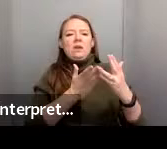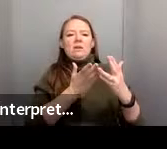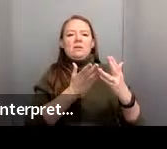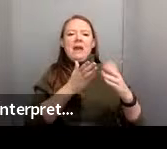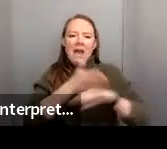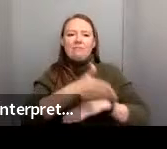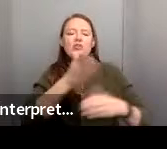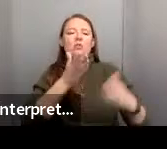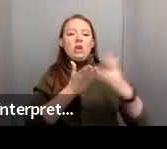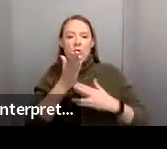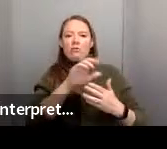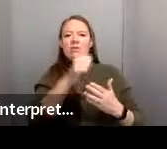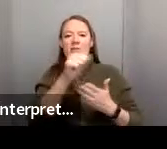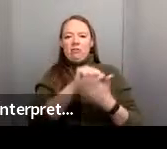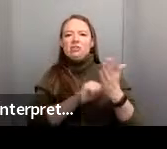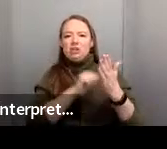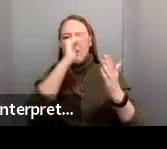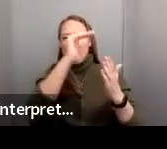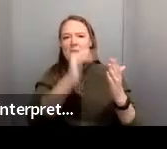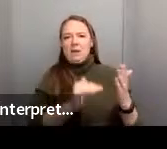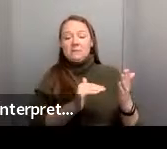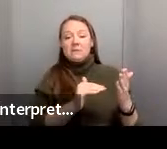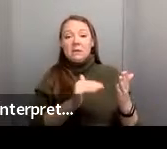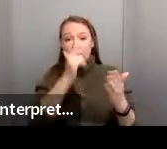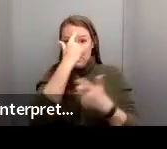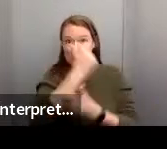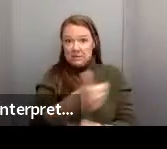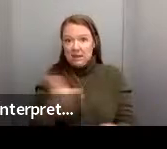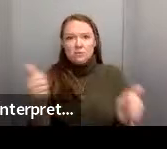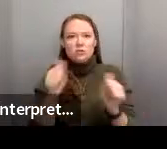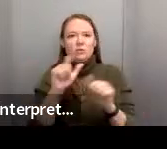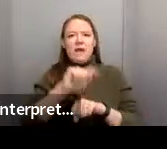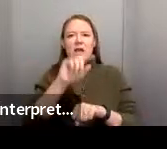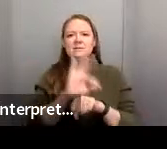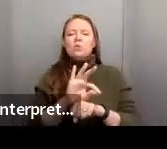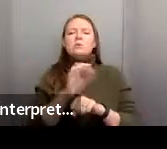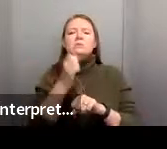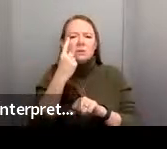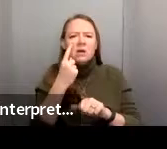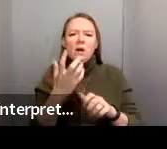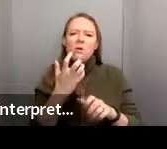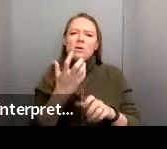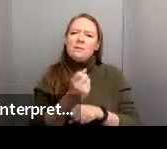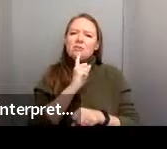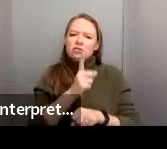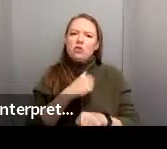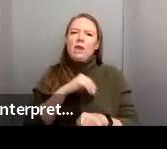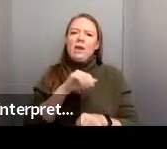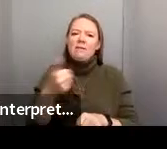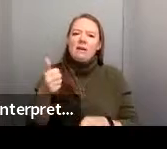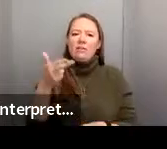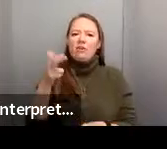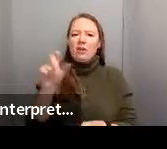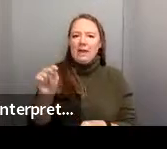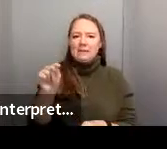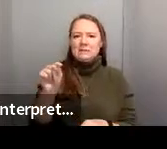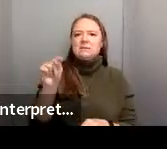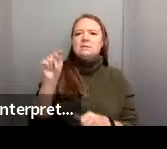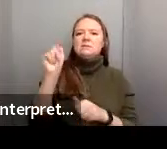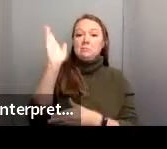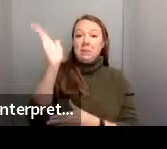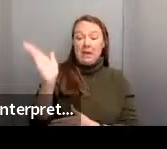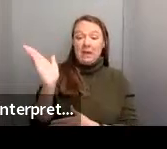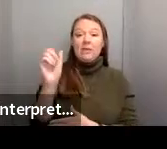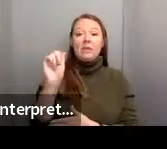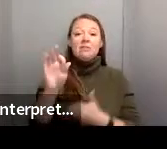items up to the task force. I just want to make sure we're able to have our other guests speak, and then if people want